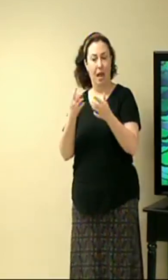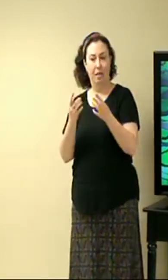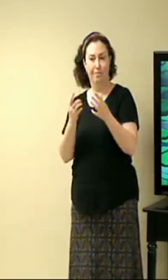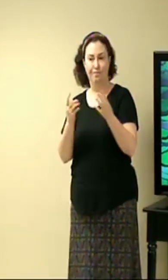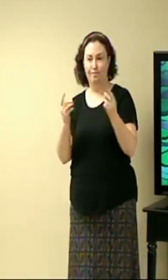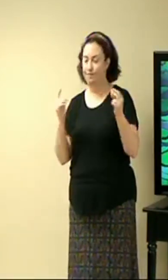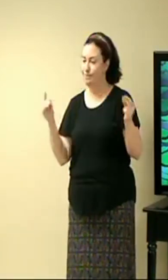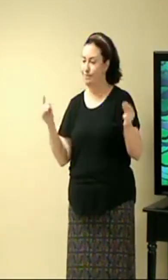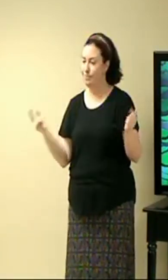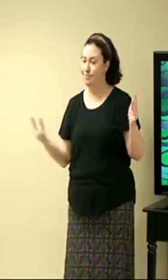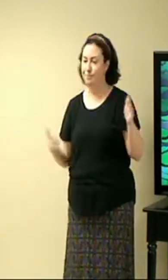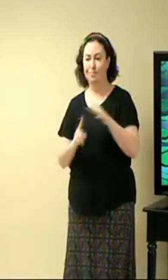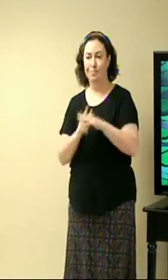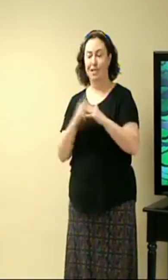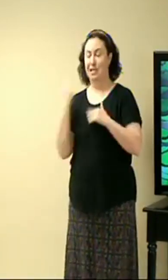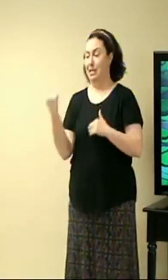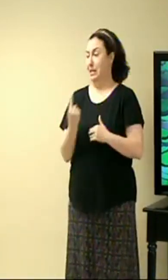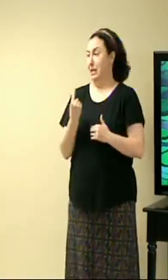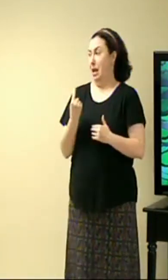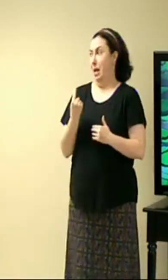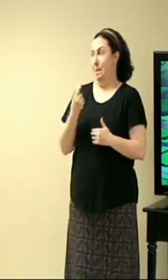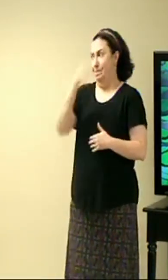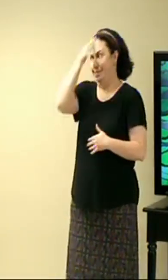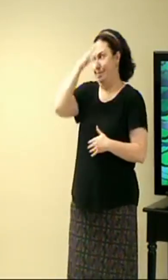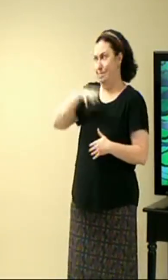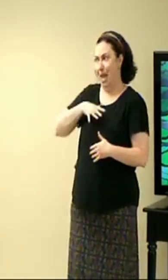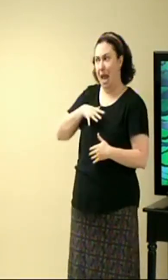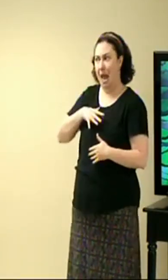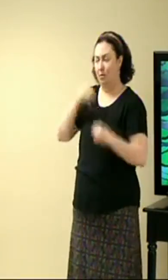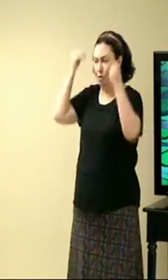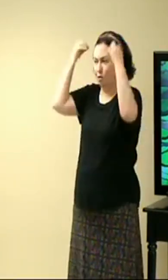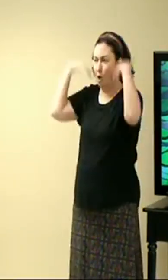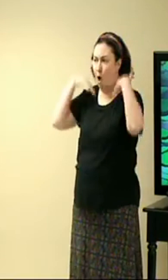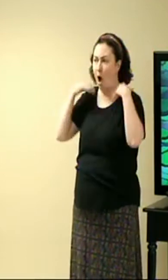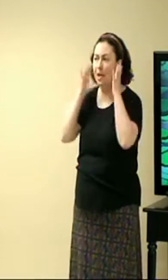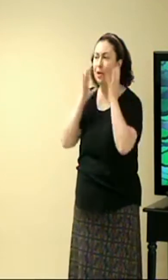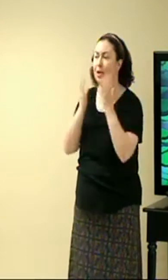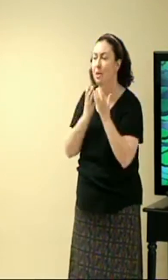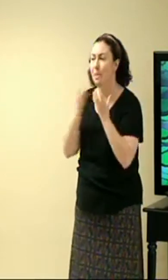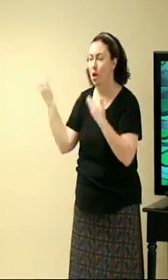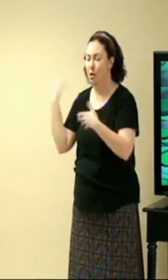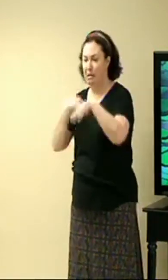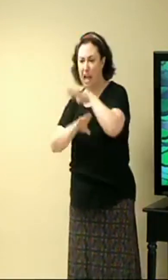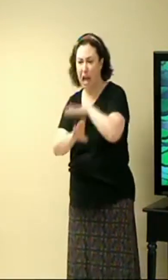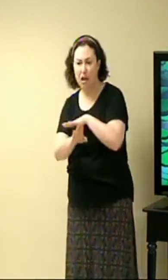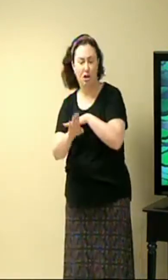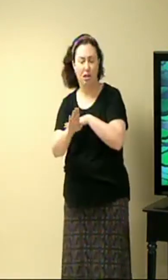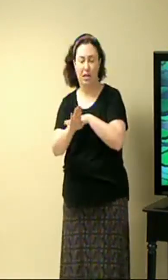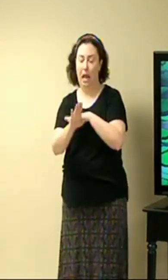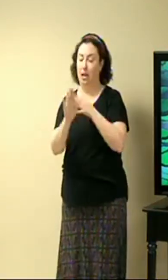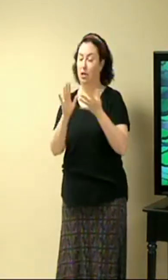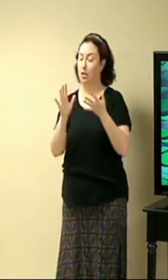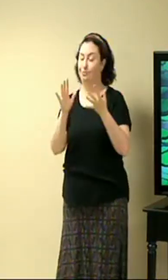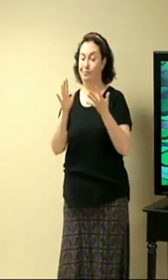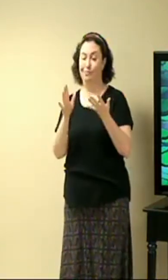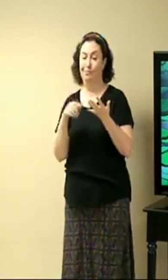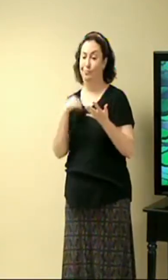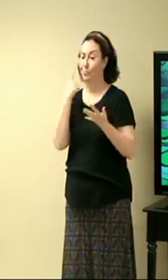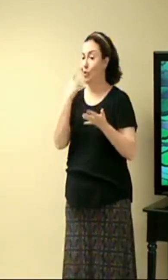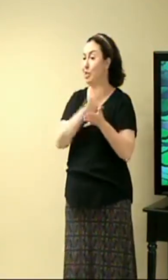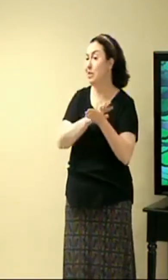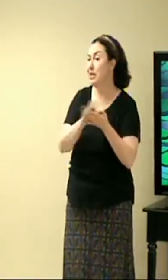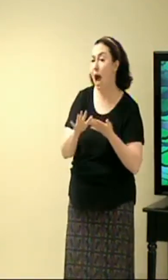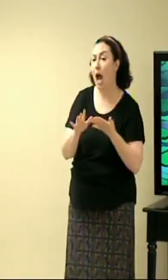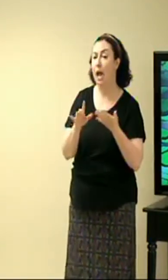seems friendly at first. He sits down, and all of a sudden, he goes insane. Like, the worship leader gets up and starts playing on their